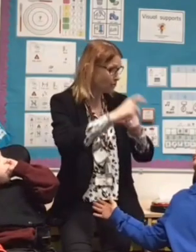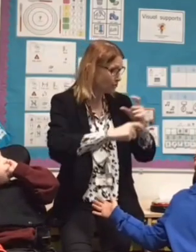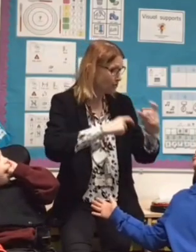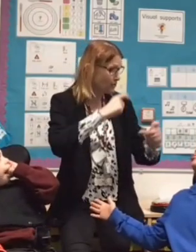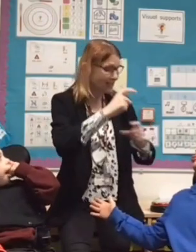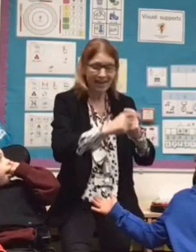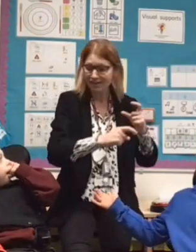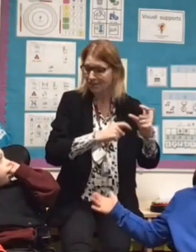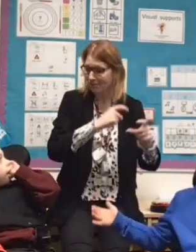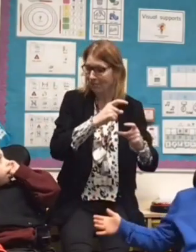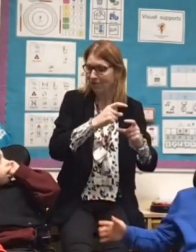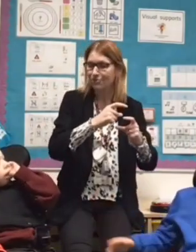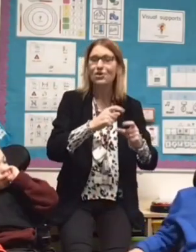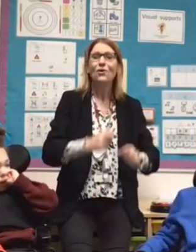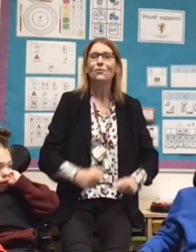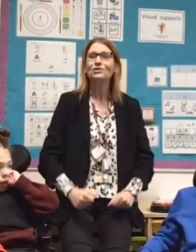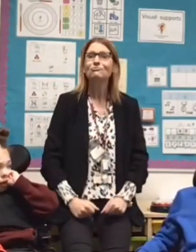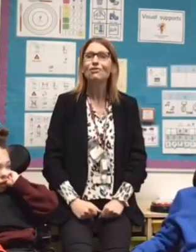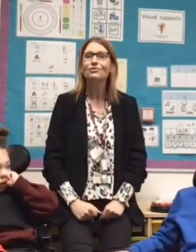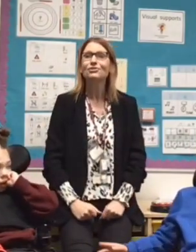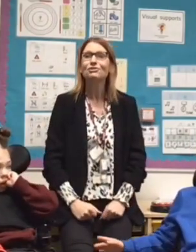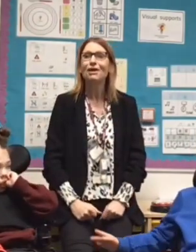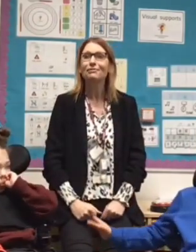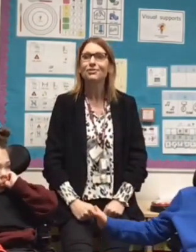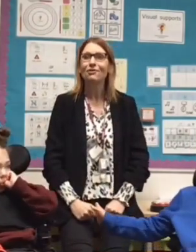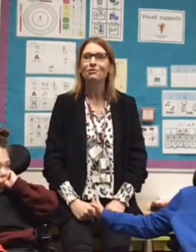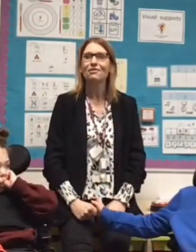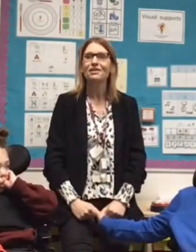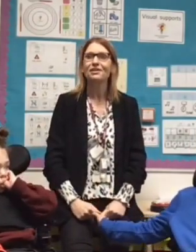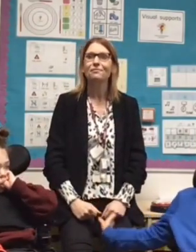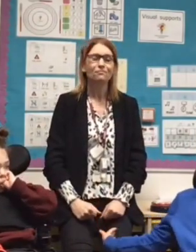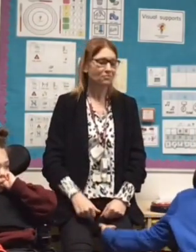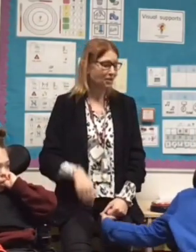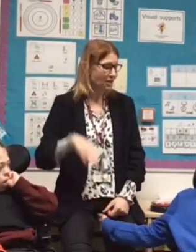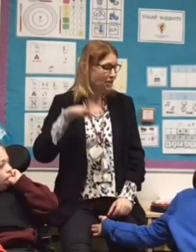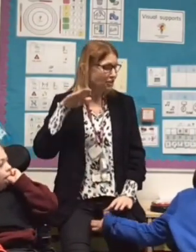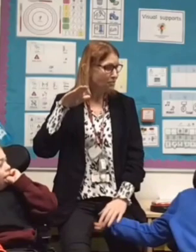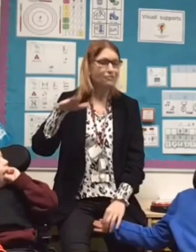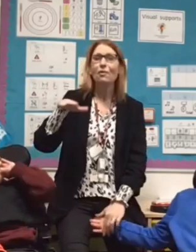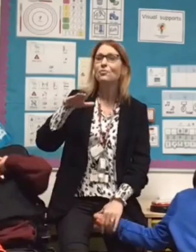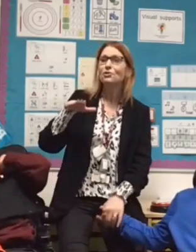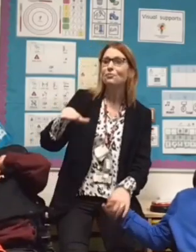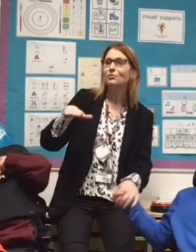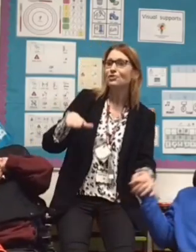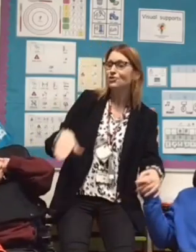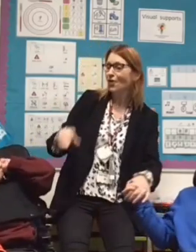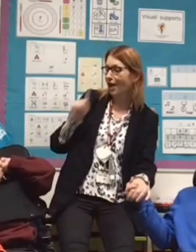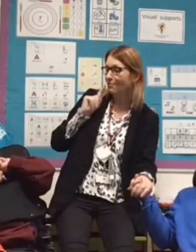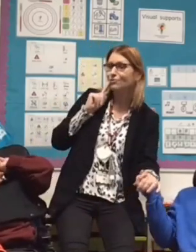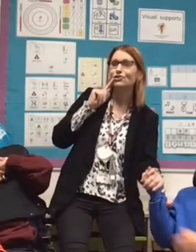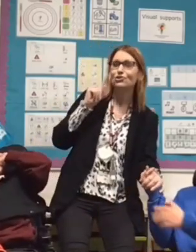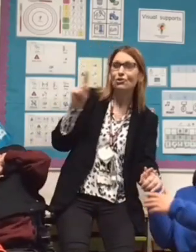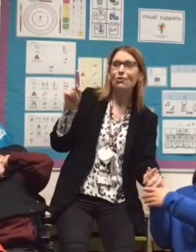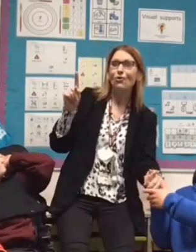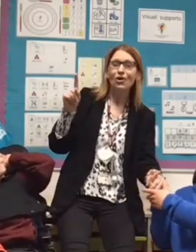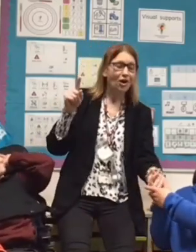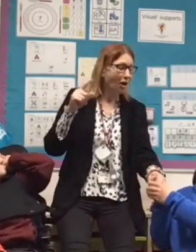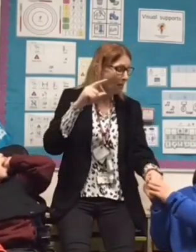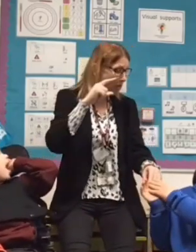total communication approach which runs throughout our curriculum. Some of our pupils are not able to talk, but